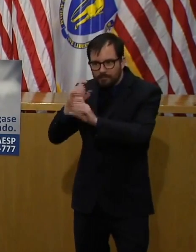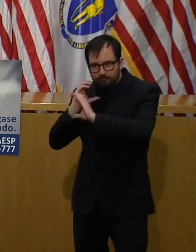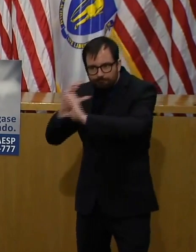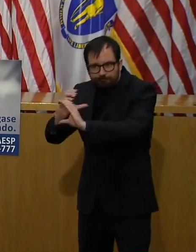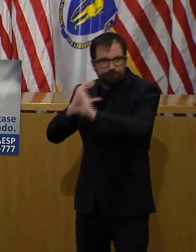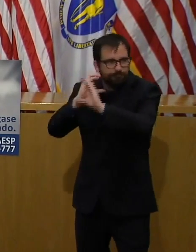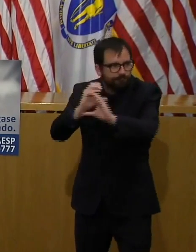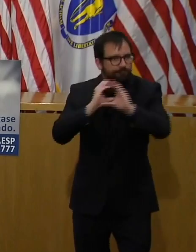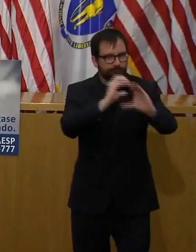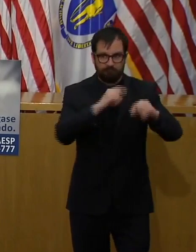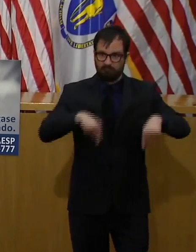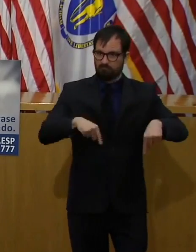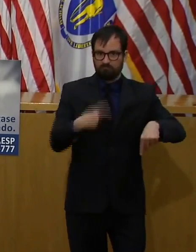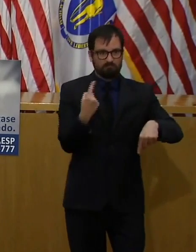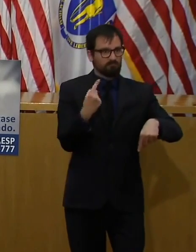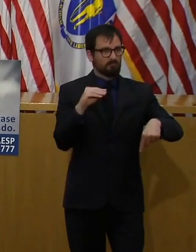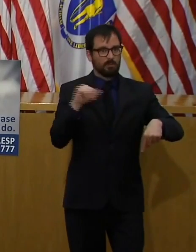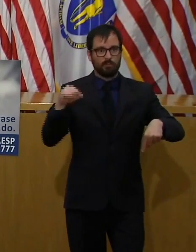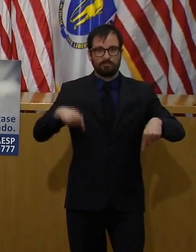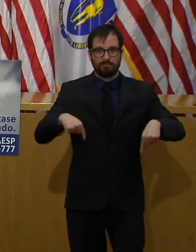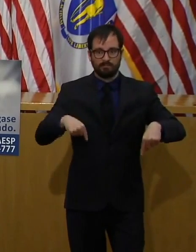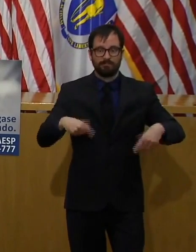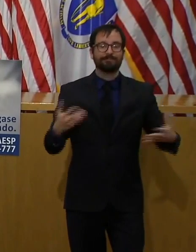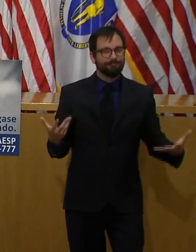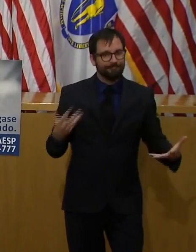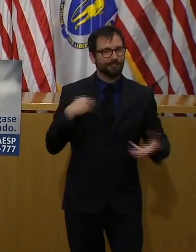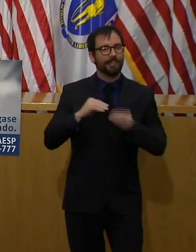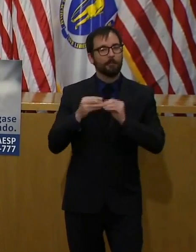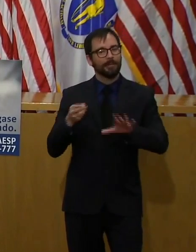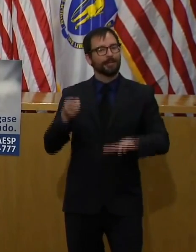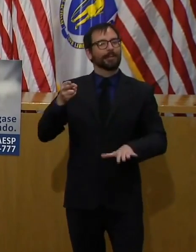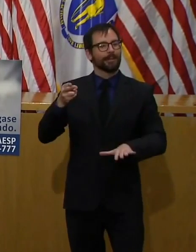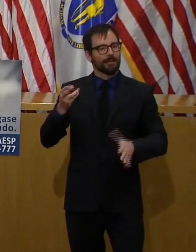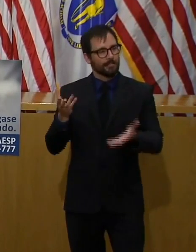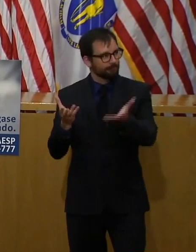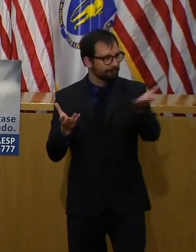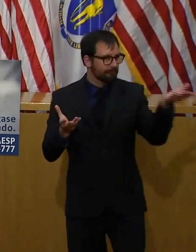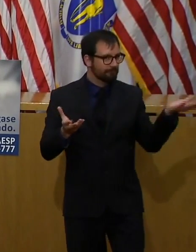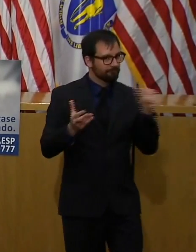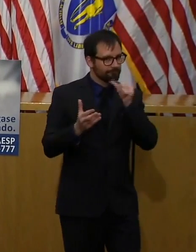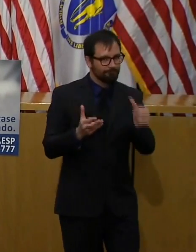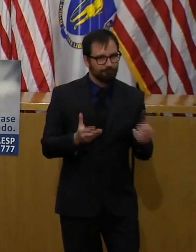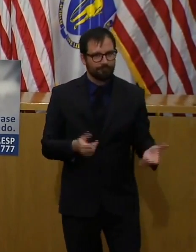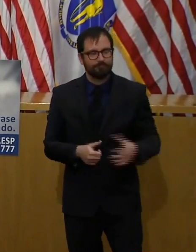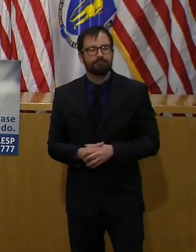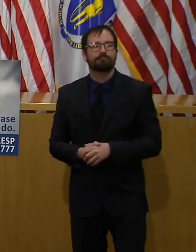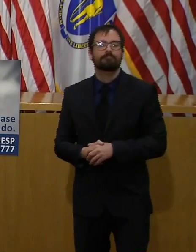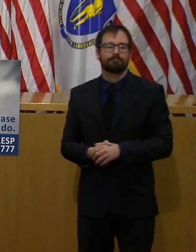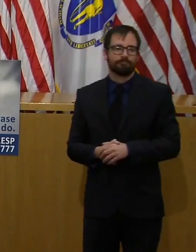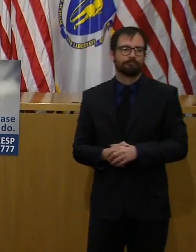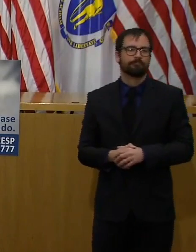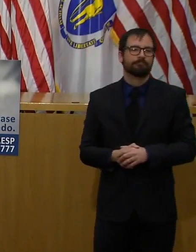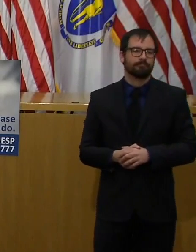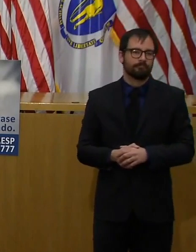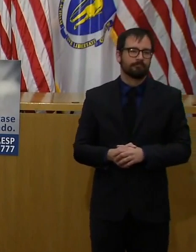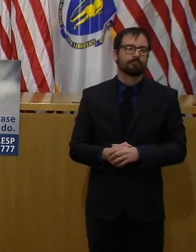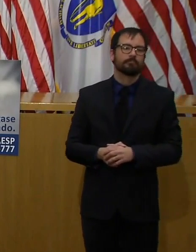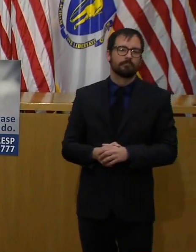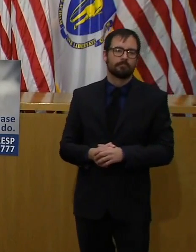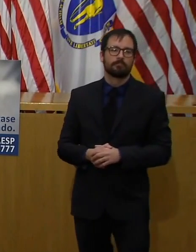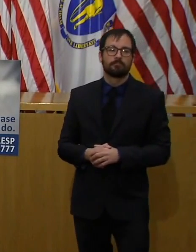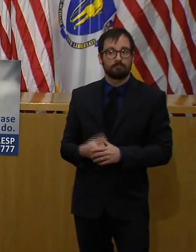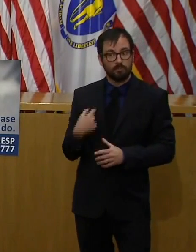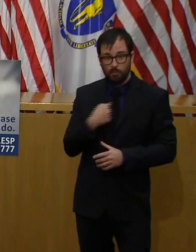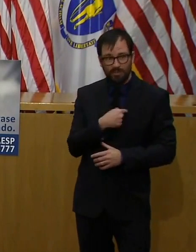overtaxed. So we send them the test kits so that they can. So we're trying to, our nursing homes are obviously highly